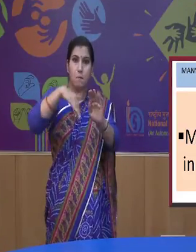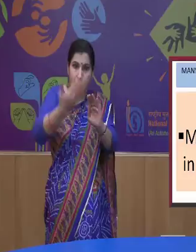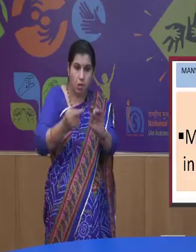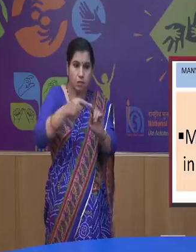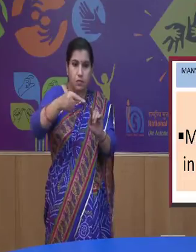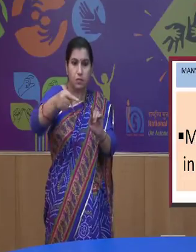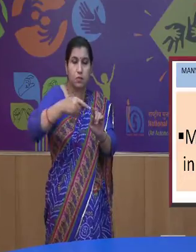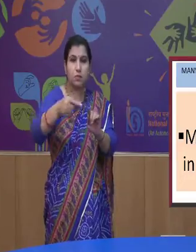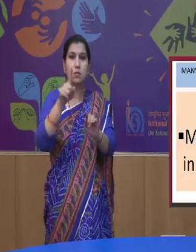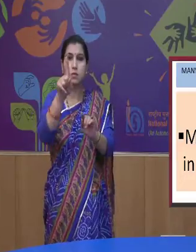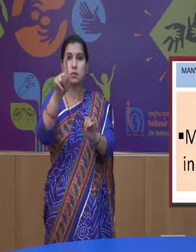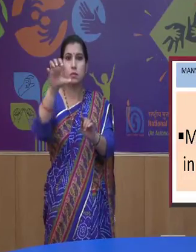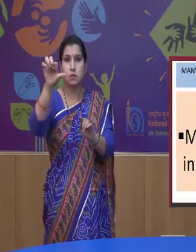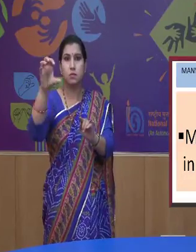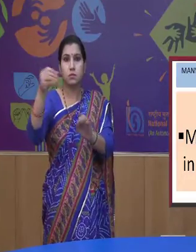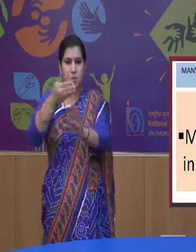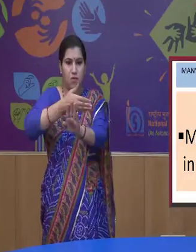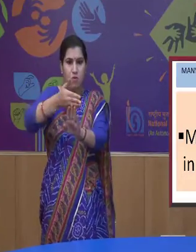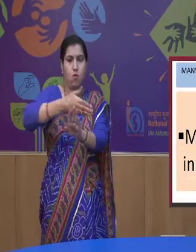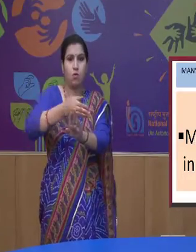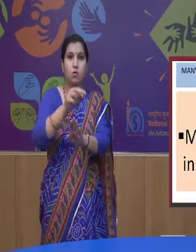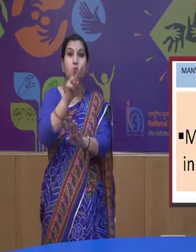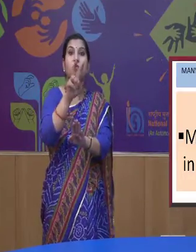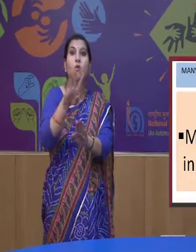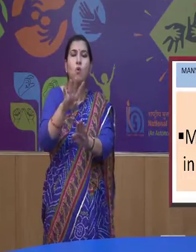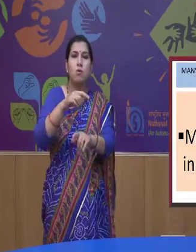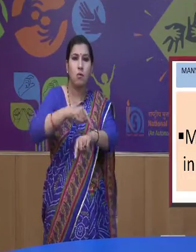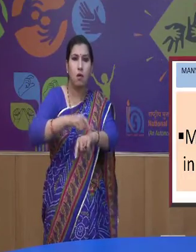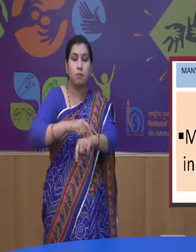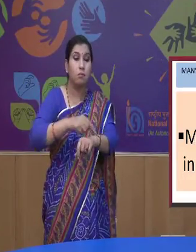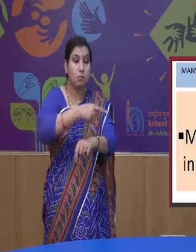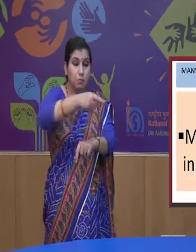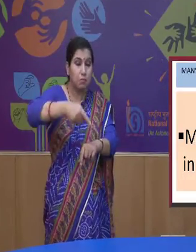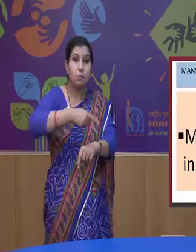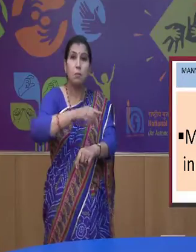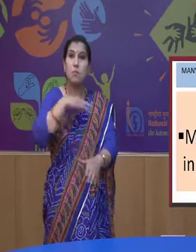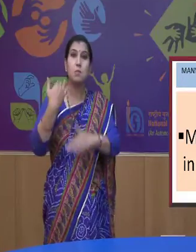in which 200 lakh people died.